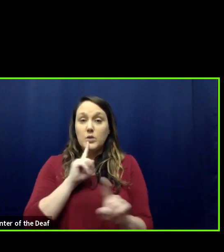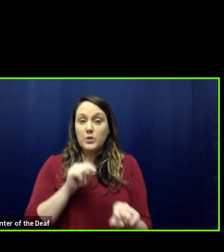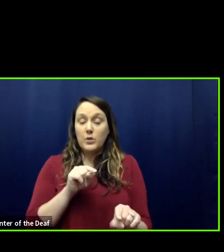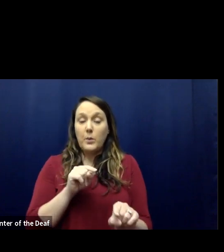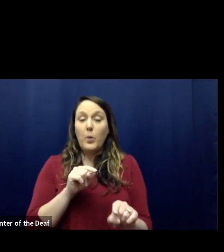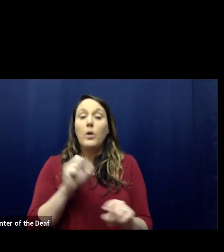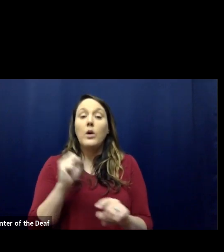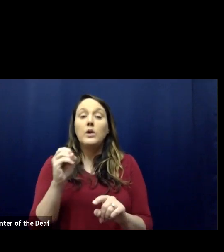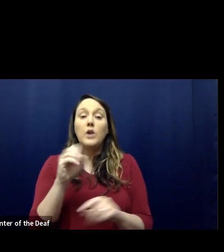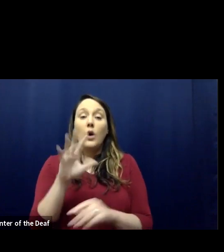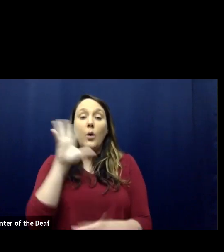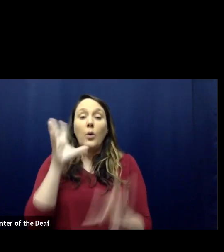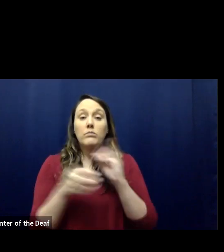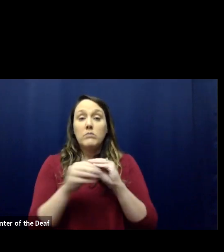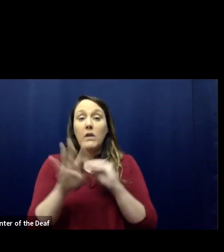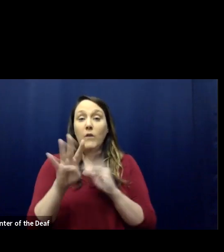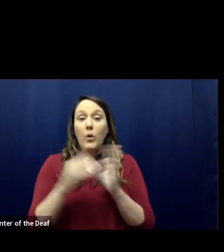giving us